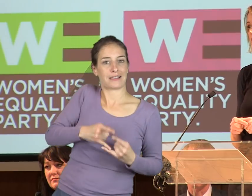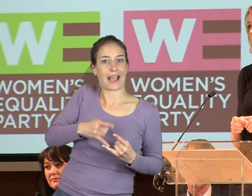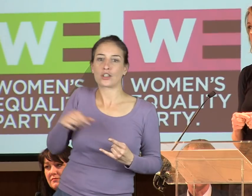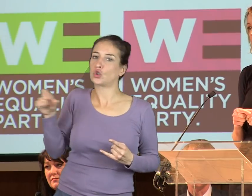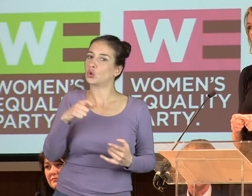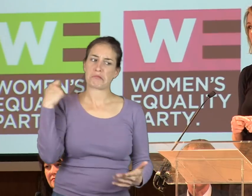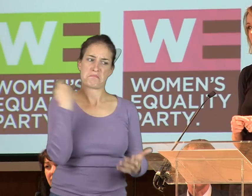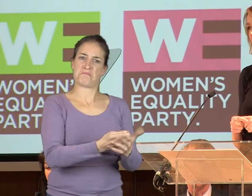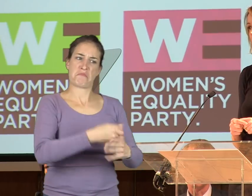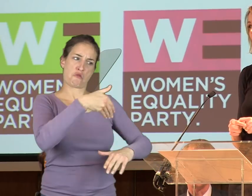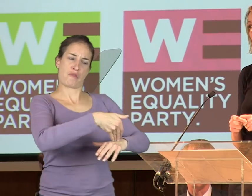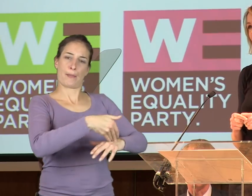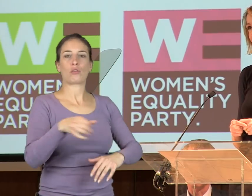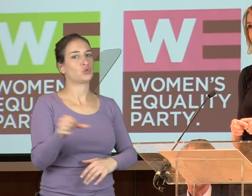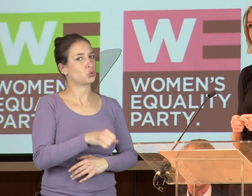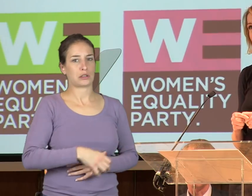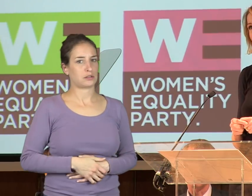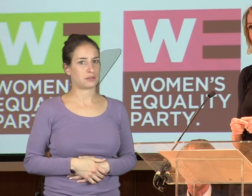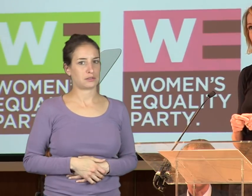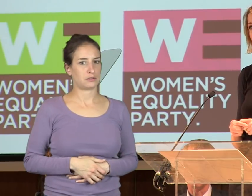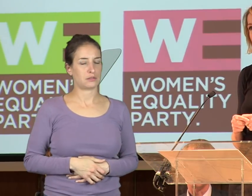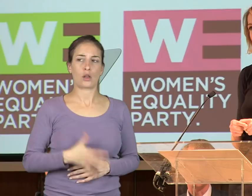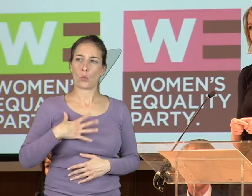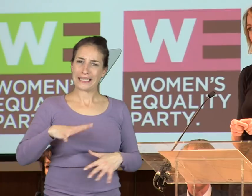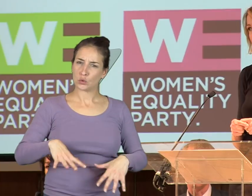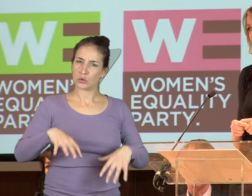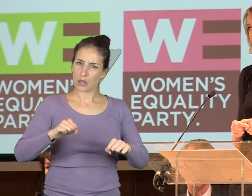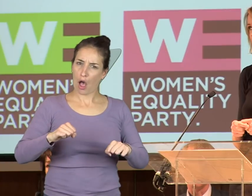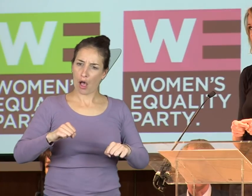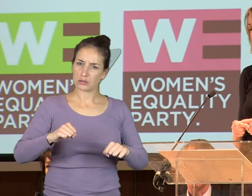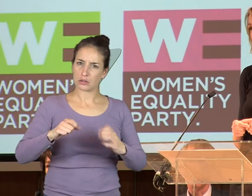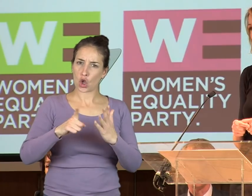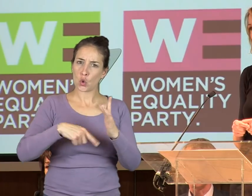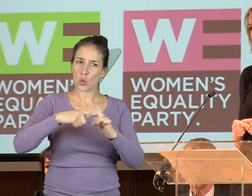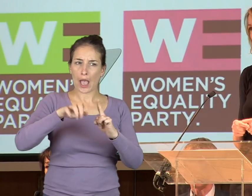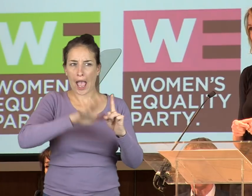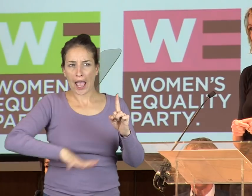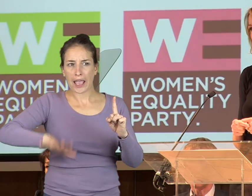begin a process in the United Kingdom to end demand for prostitution.